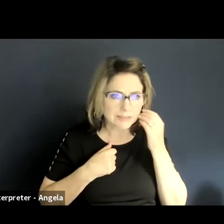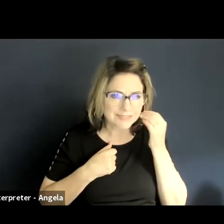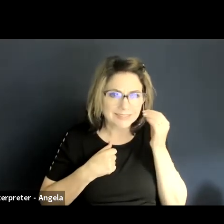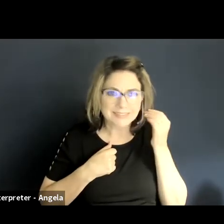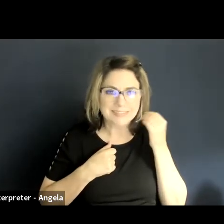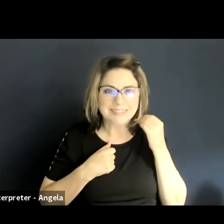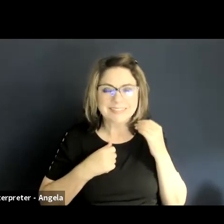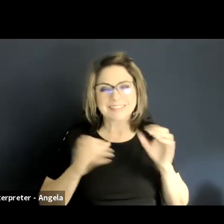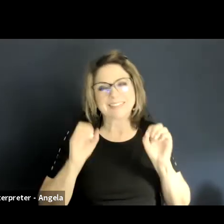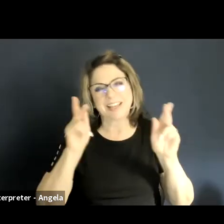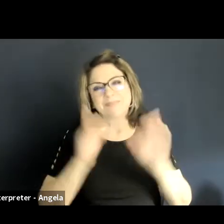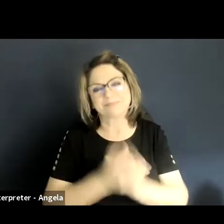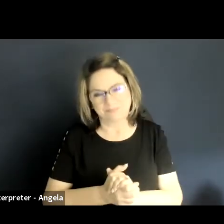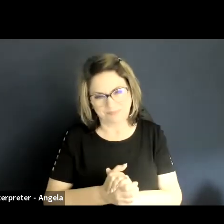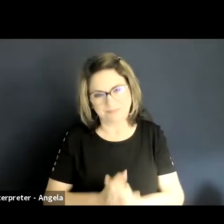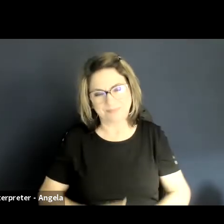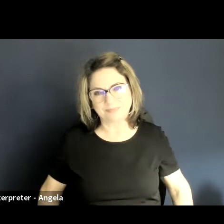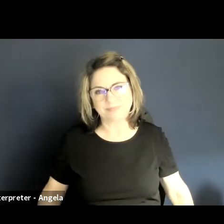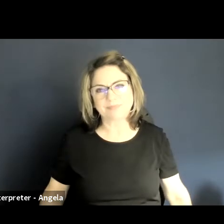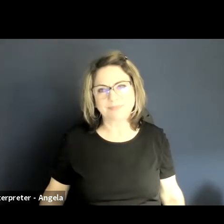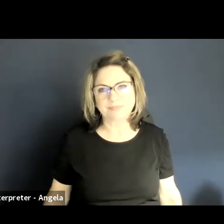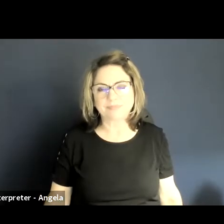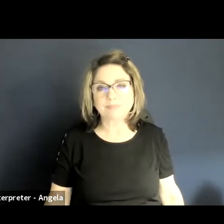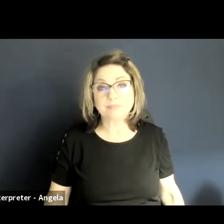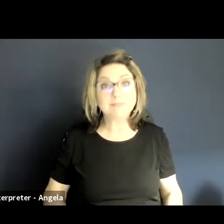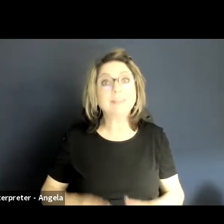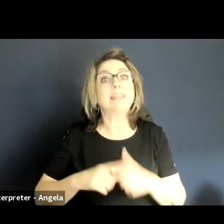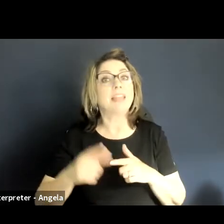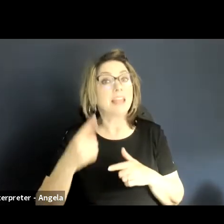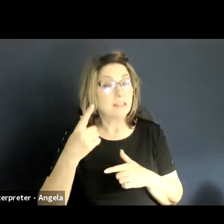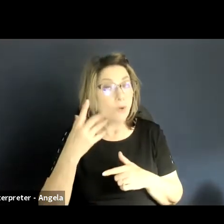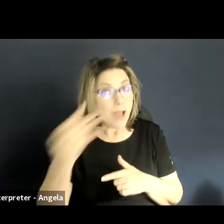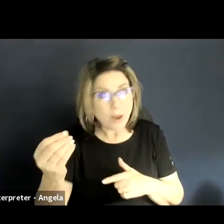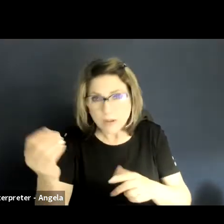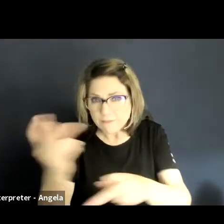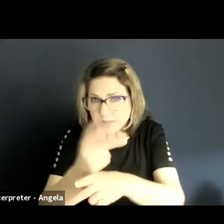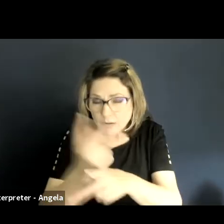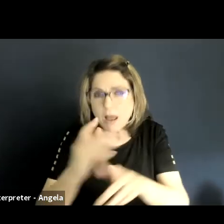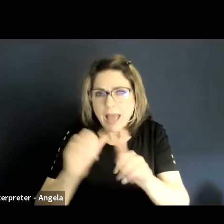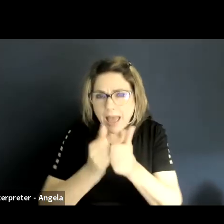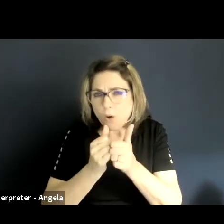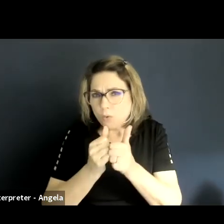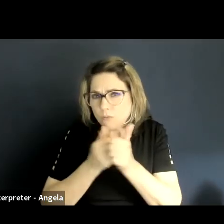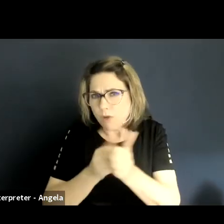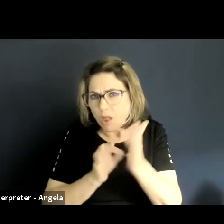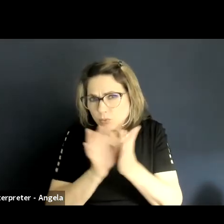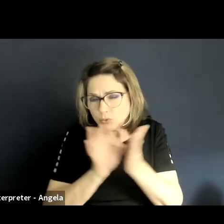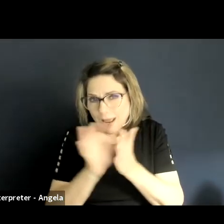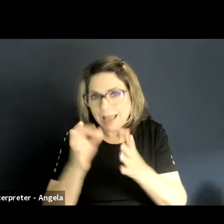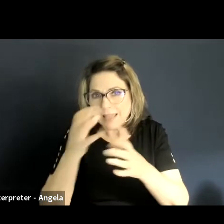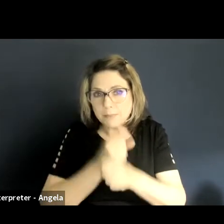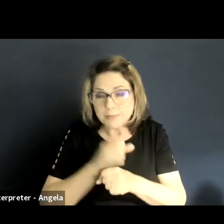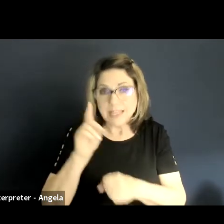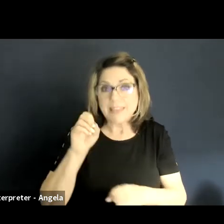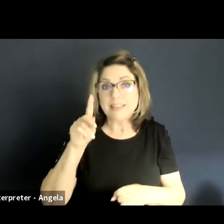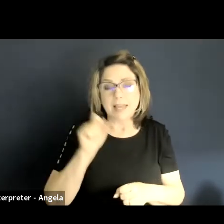All right, there we go. Then you got to get out there and figure out a way how you're going to track and obtain this data. And you have to, again, do this